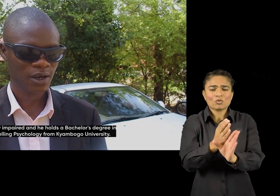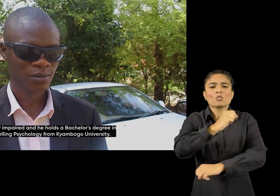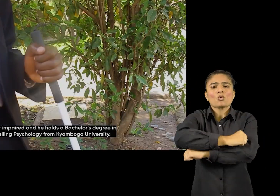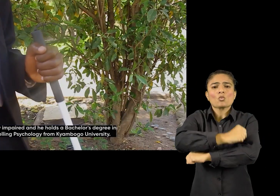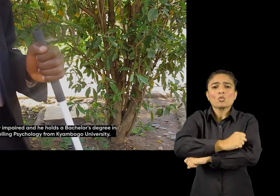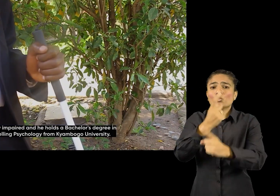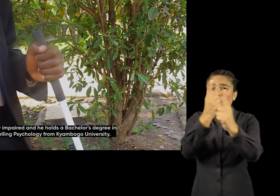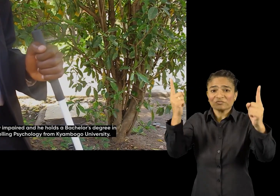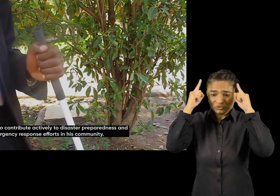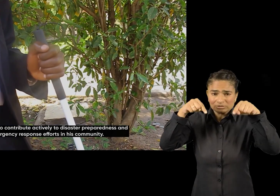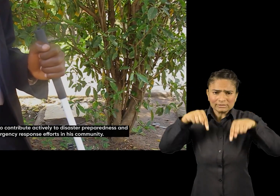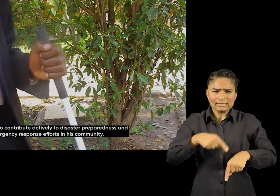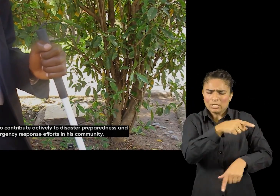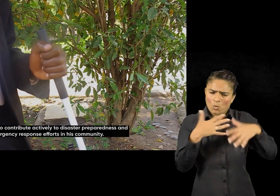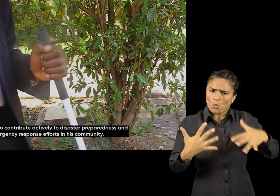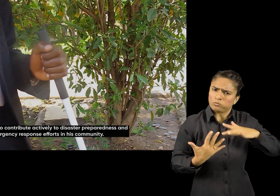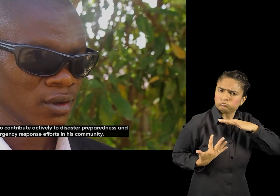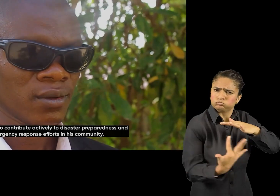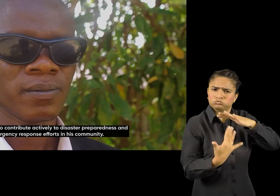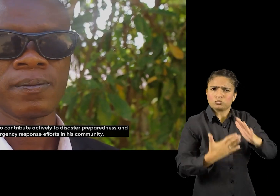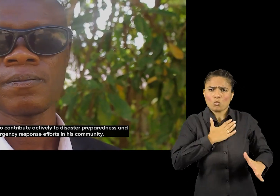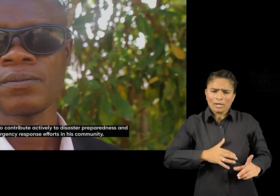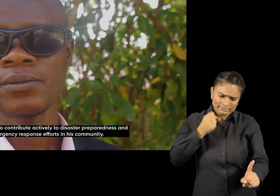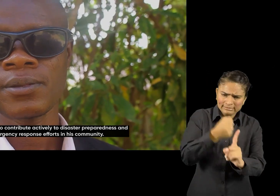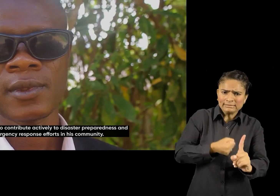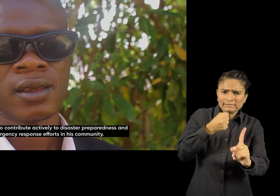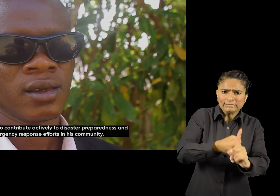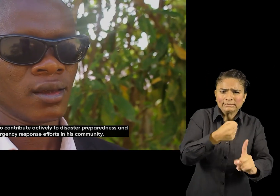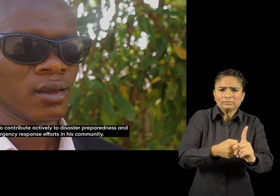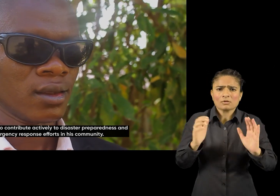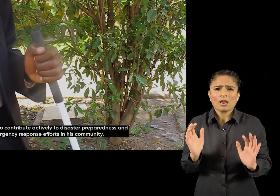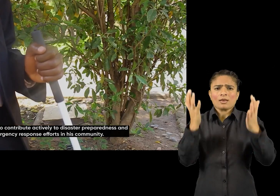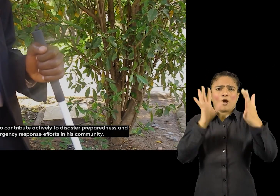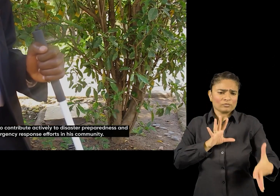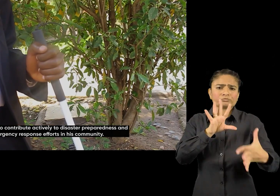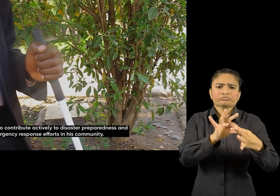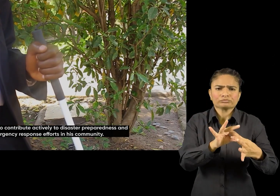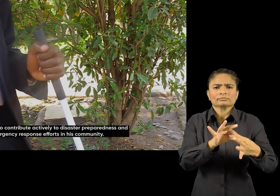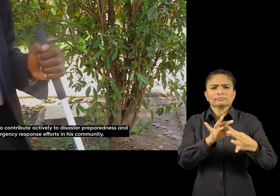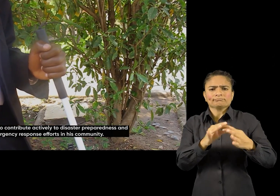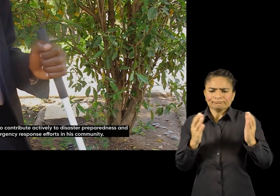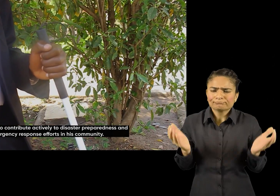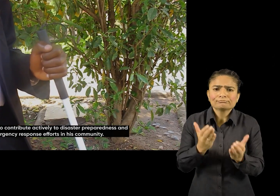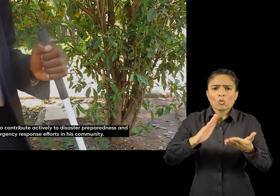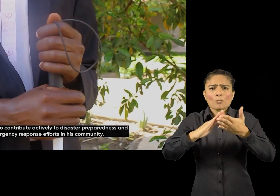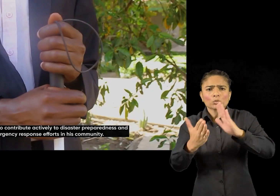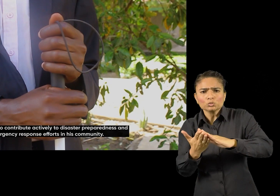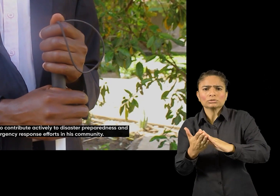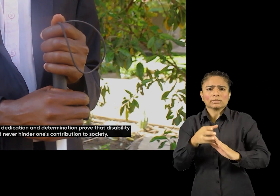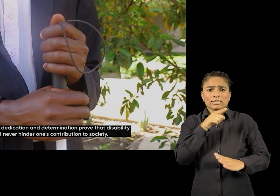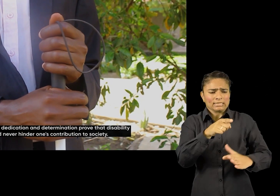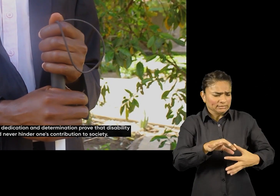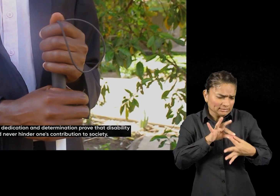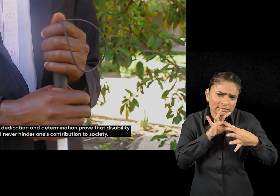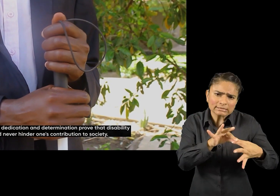from Kiambogo University. Brian aspires to contribute actively and emergency response efforts in his